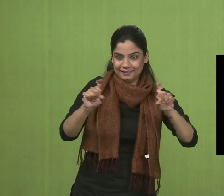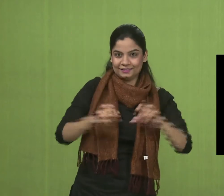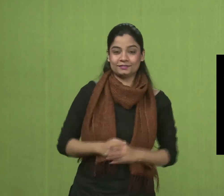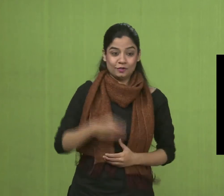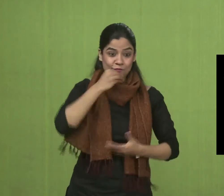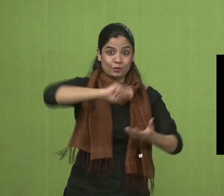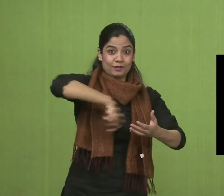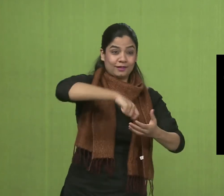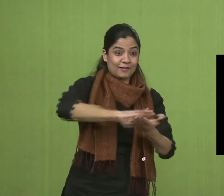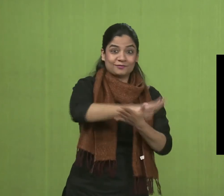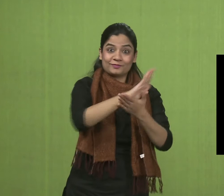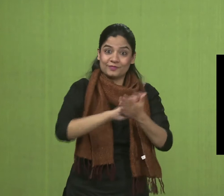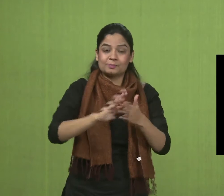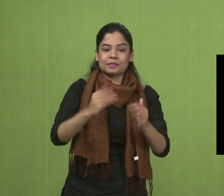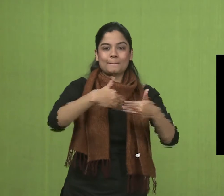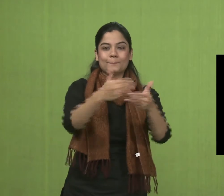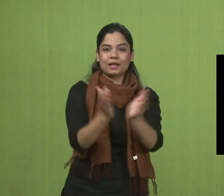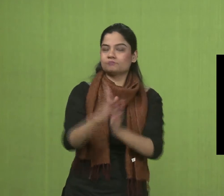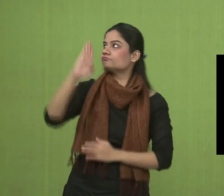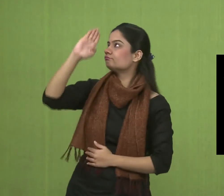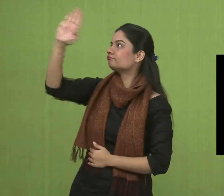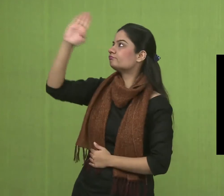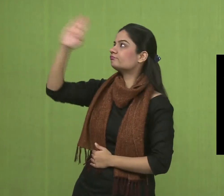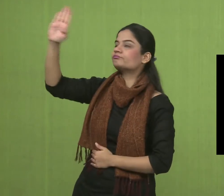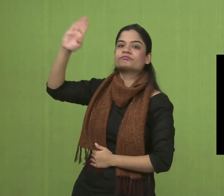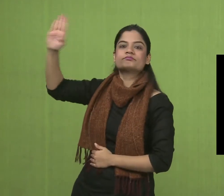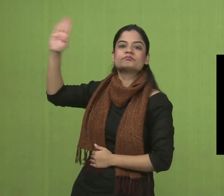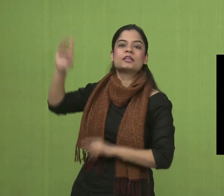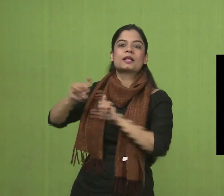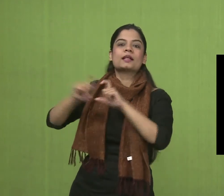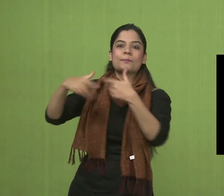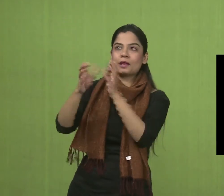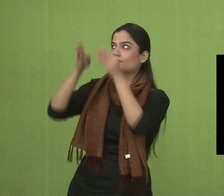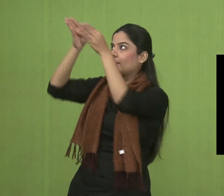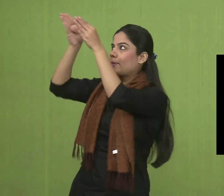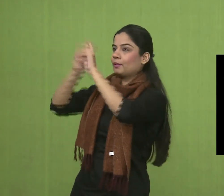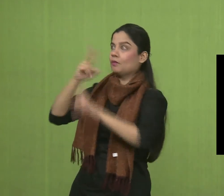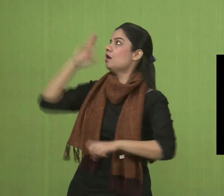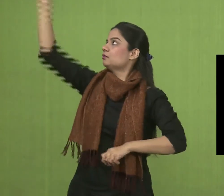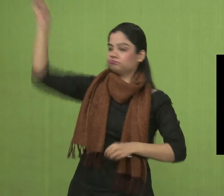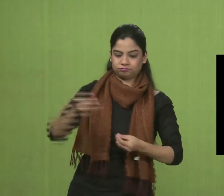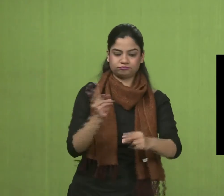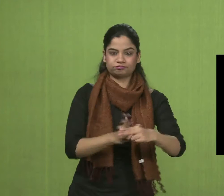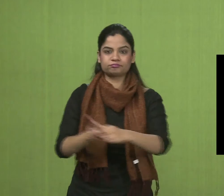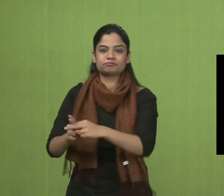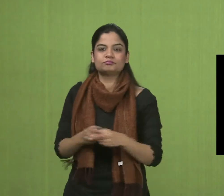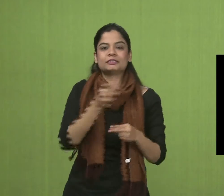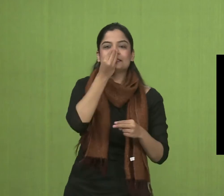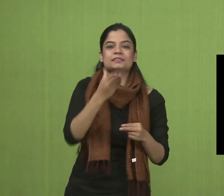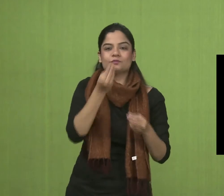cooking is done, you can arrange the plates, etc. on the wall. There's the racks that are available. So these are the things we